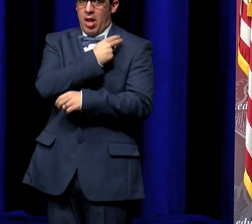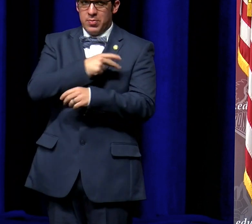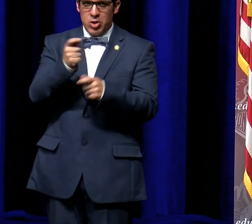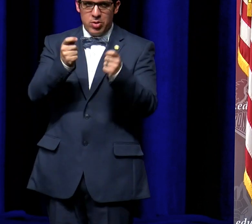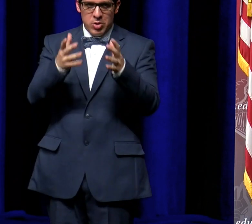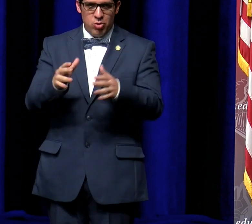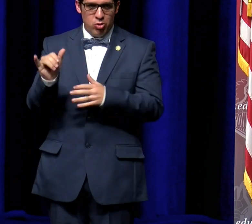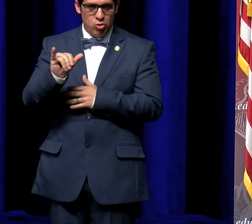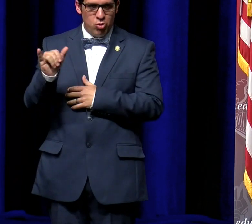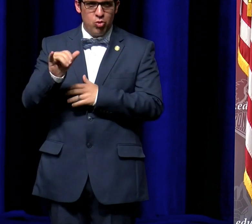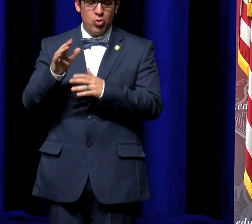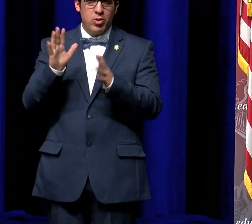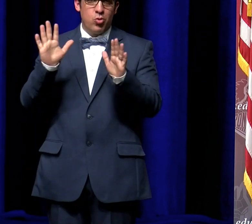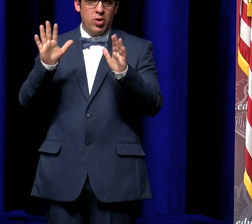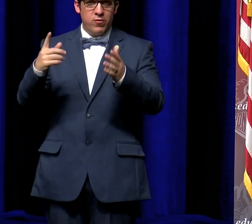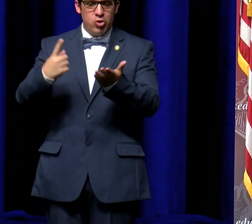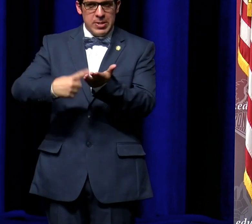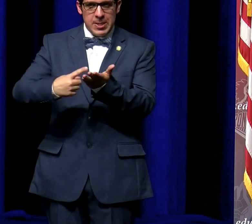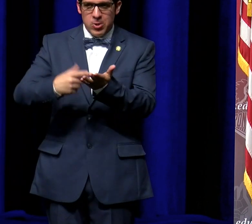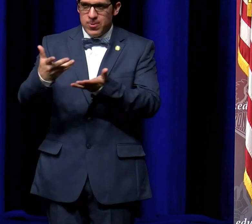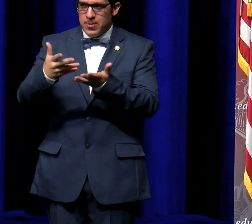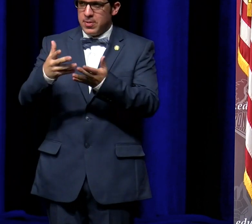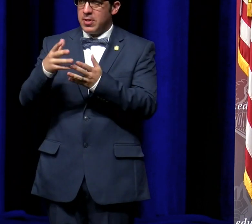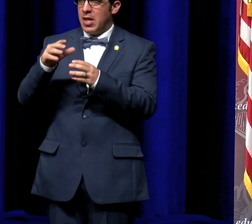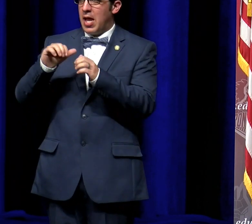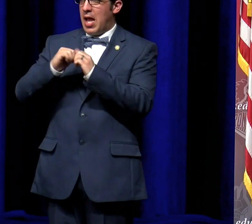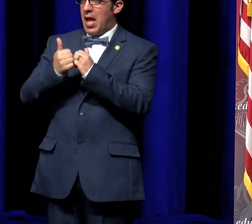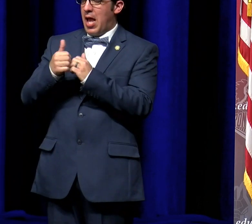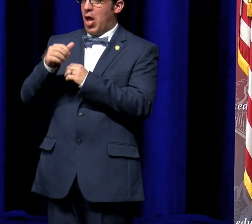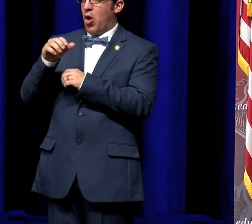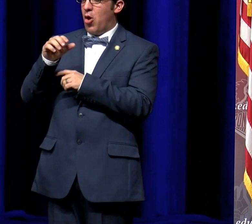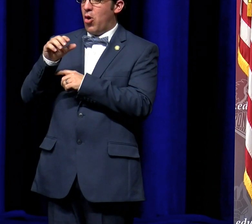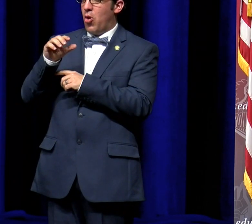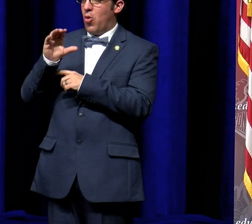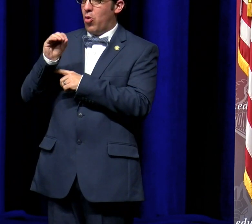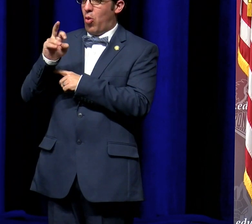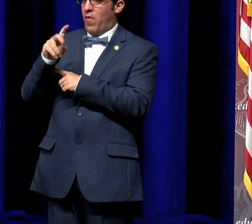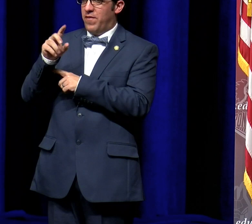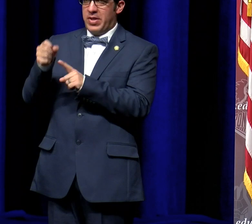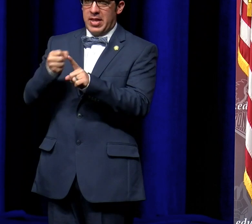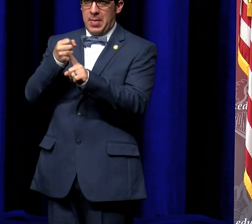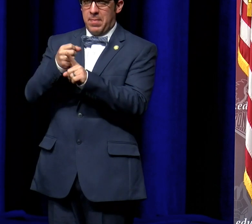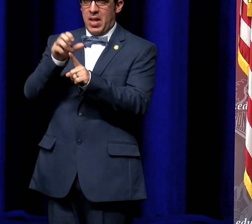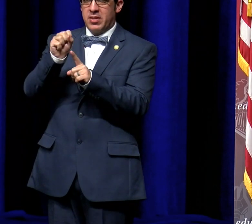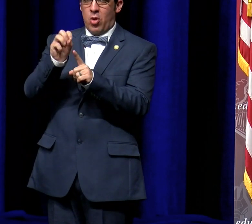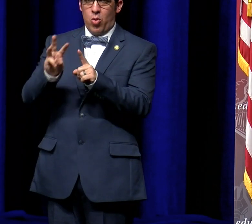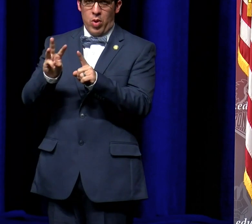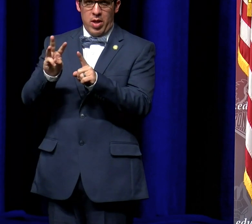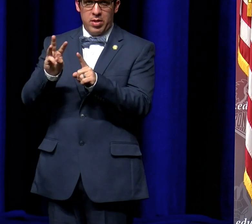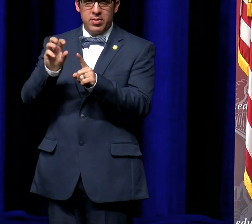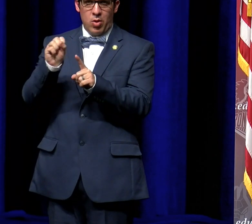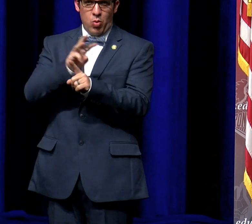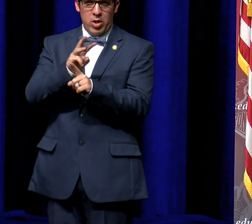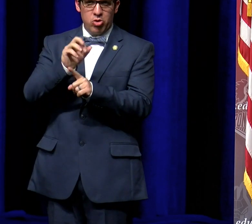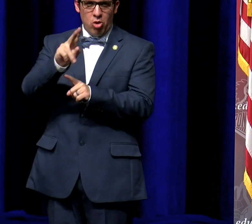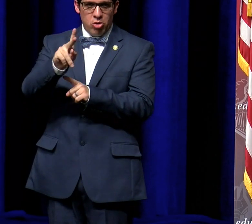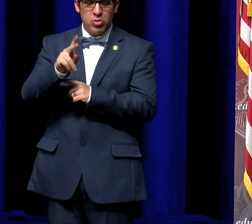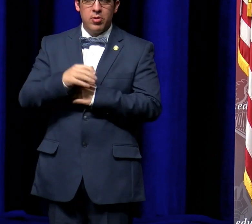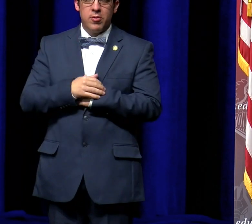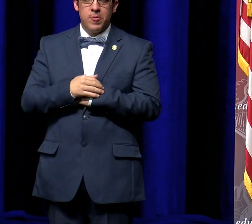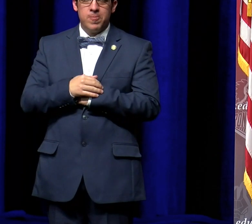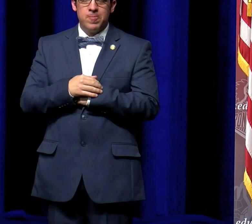great discussion as to the impact of COVID in Southwest Arkansas, not just in terms